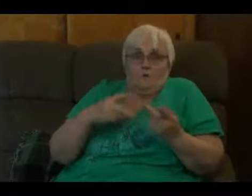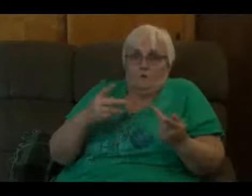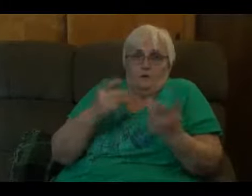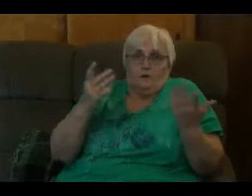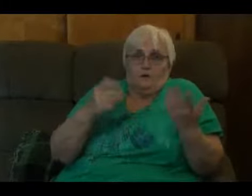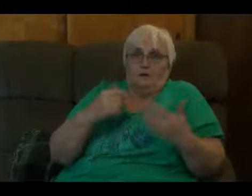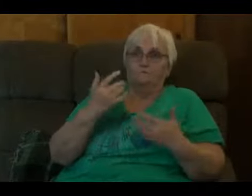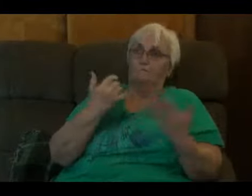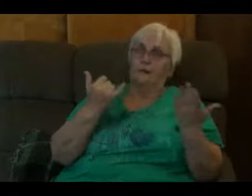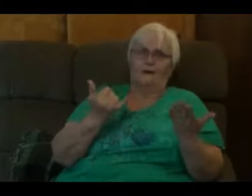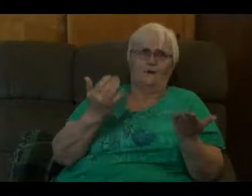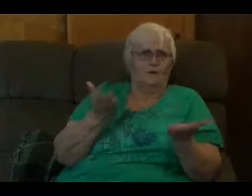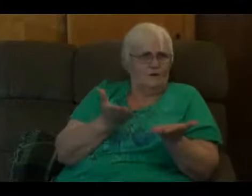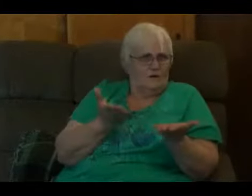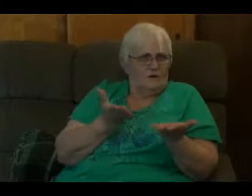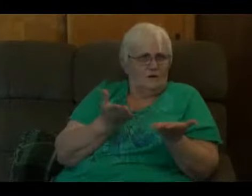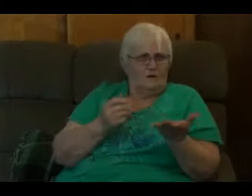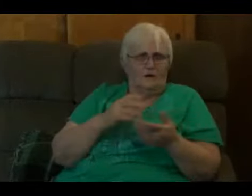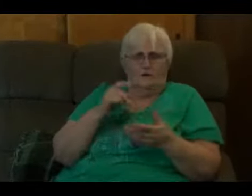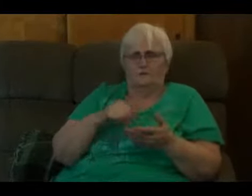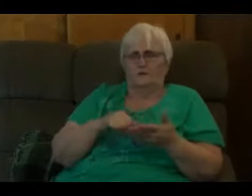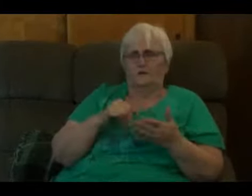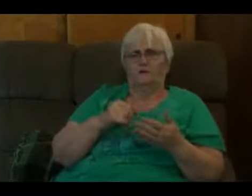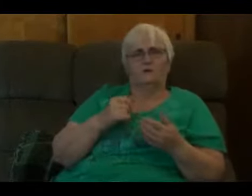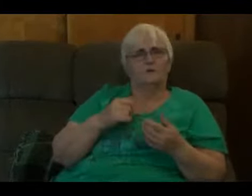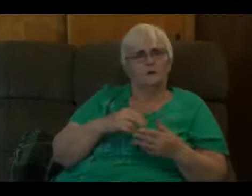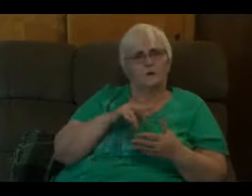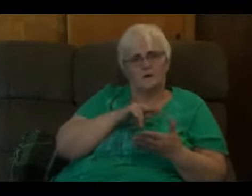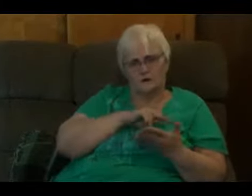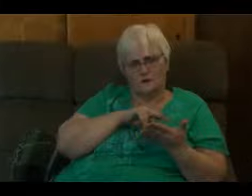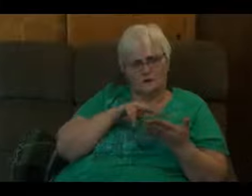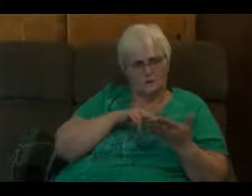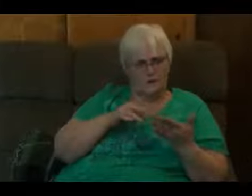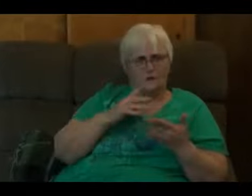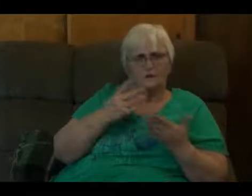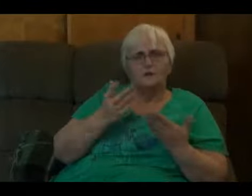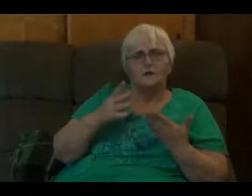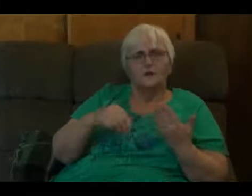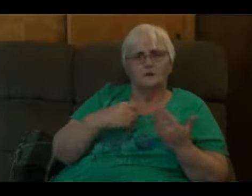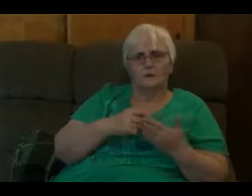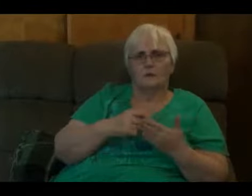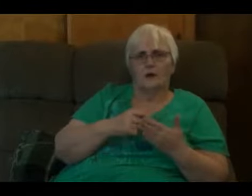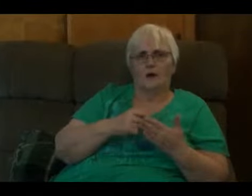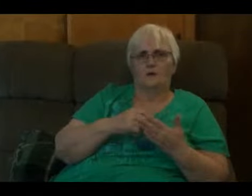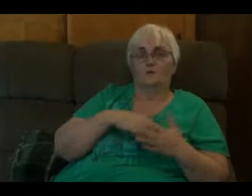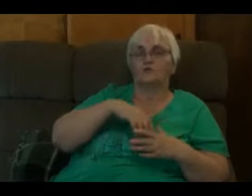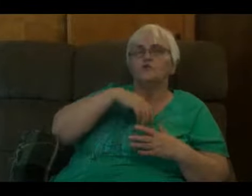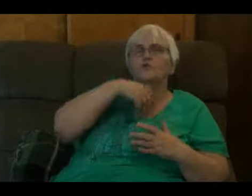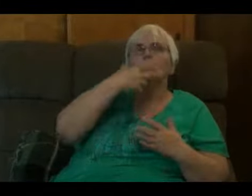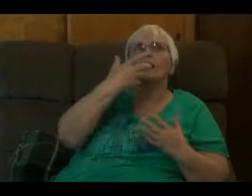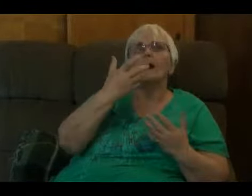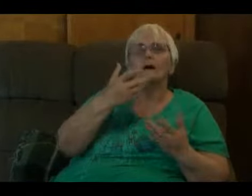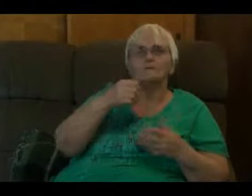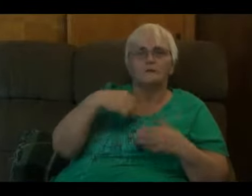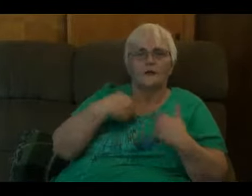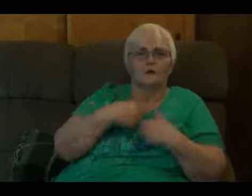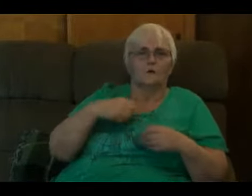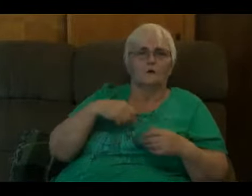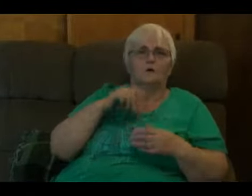here. All you have to do is, you know, read things about, I don't know, giraffes and woodpeckers and, you